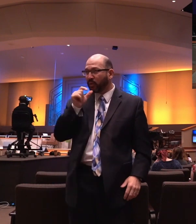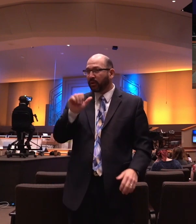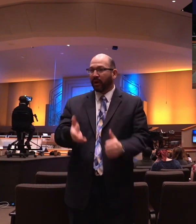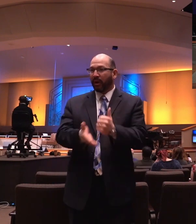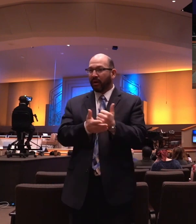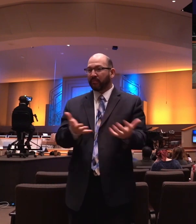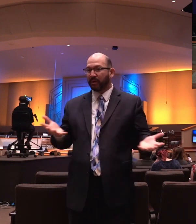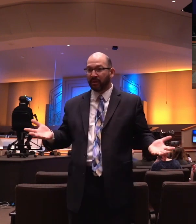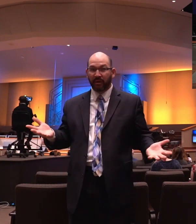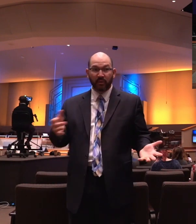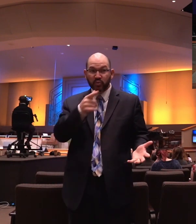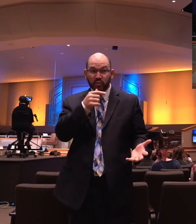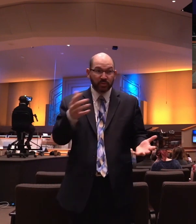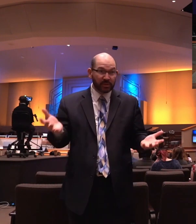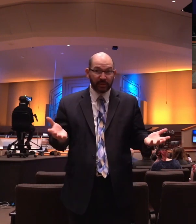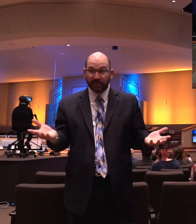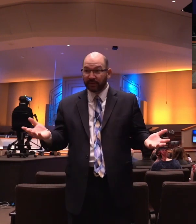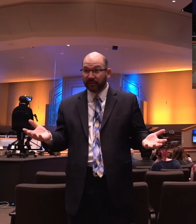help?